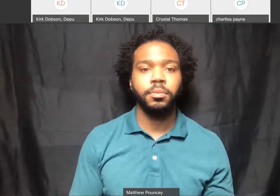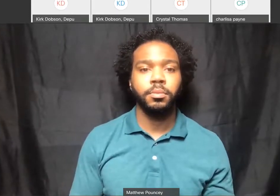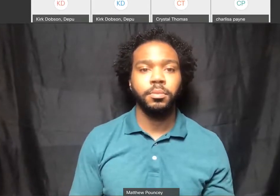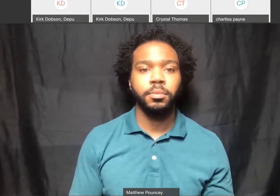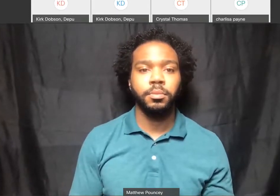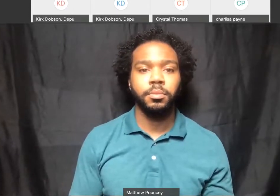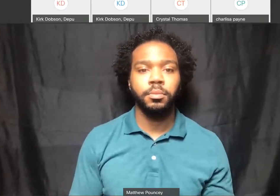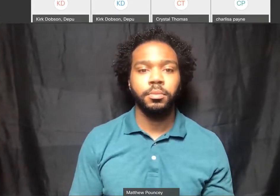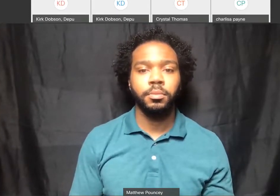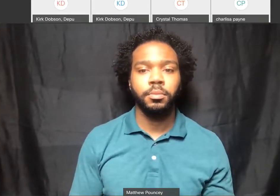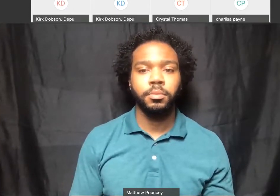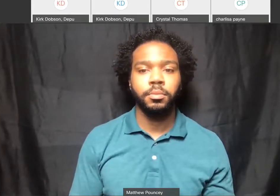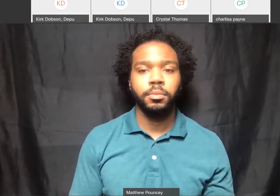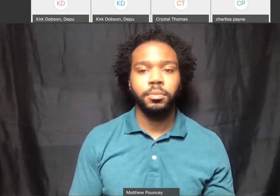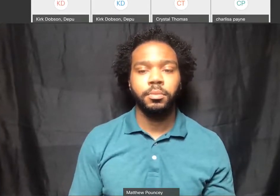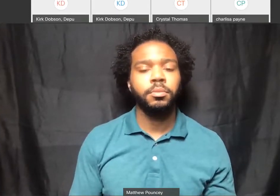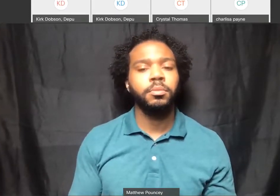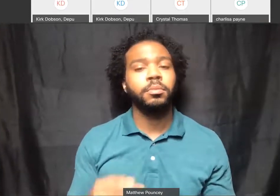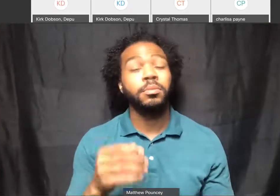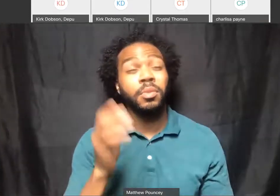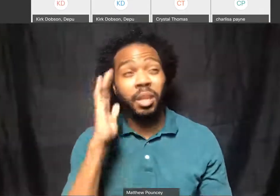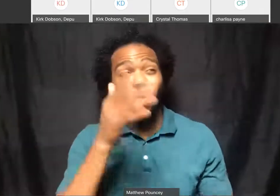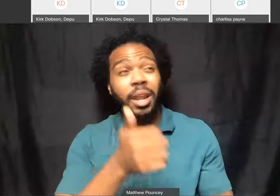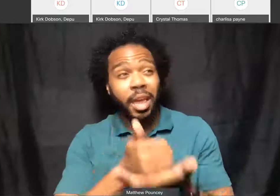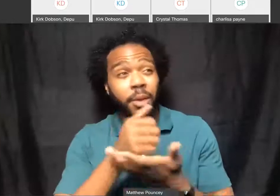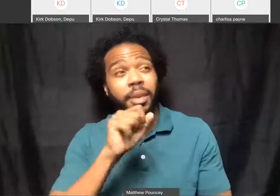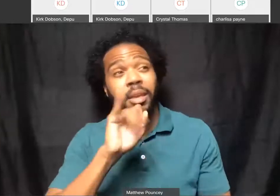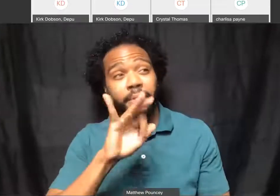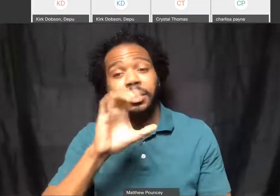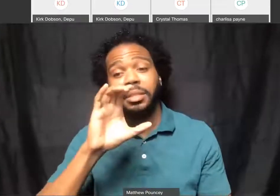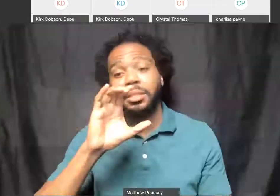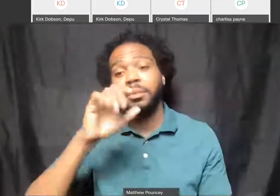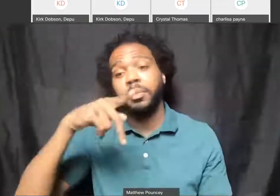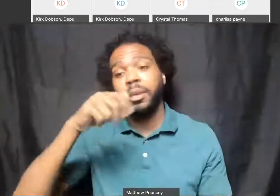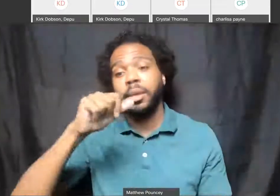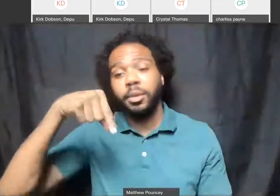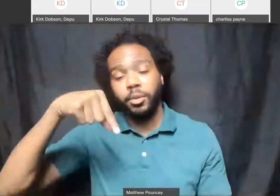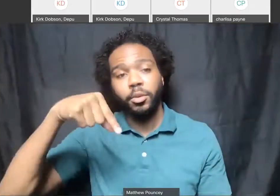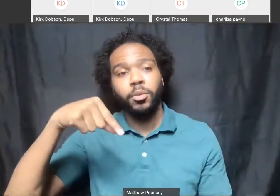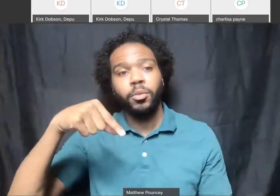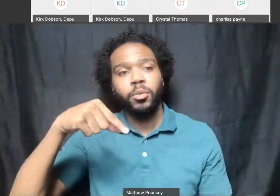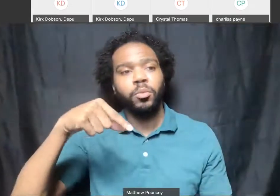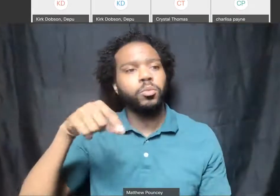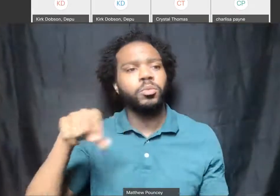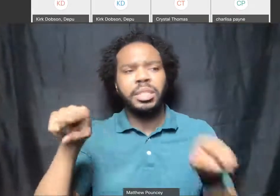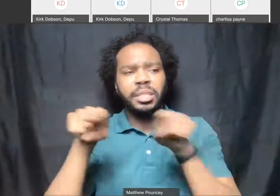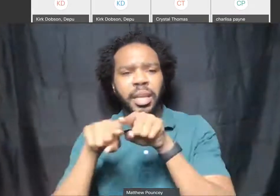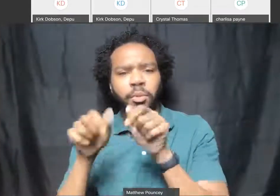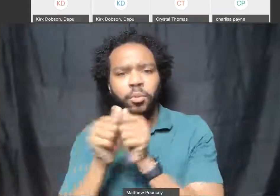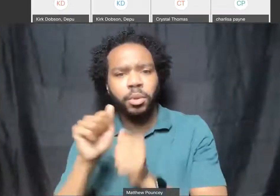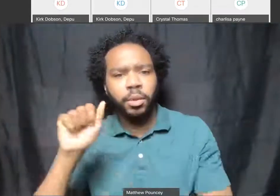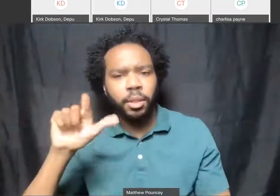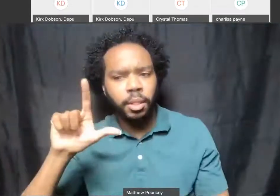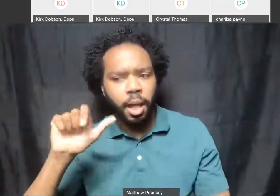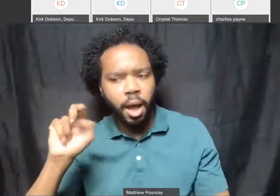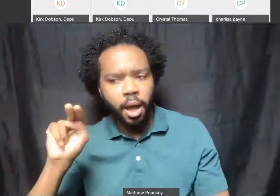It would have helped if CPAC was created in the way LON was created. The way CPAC is